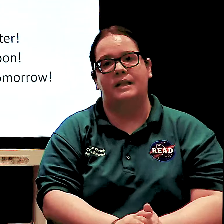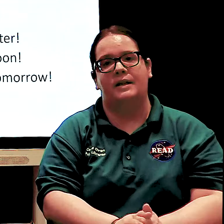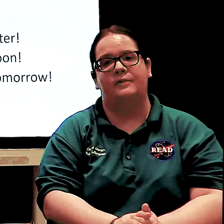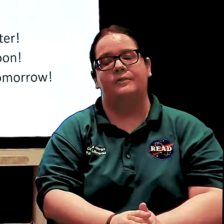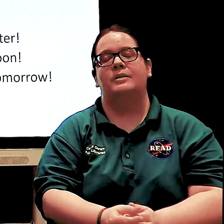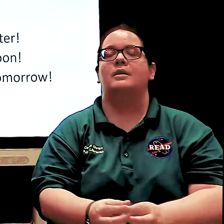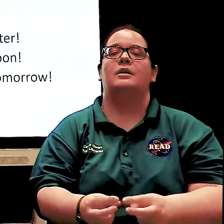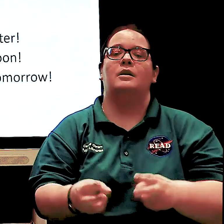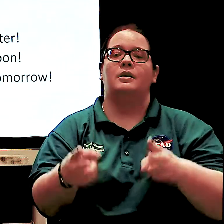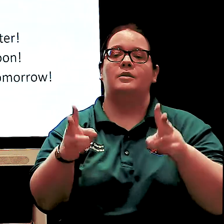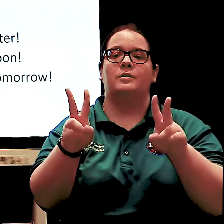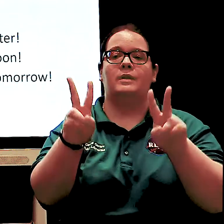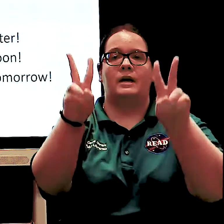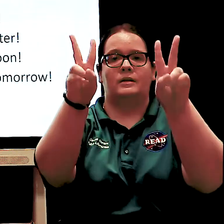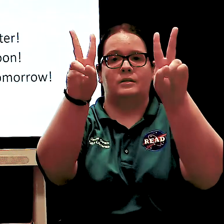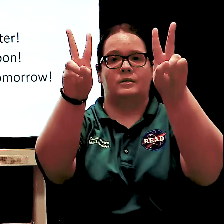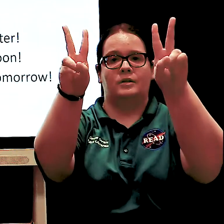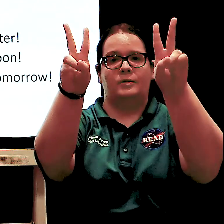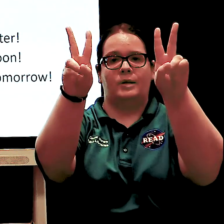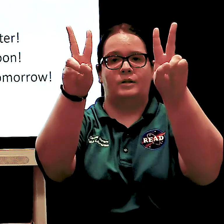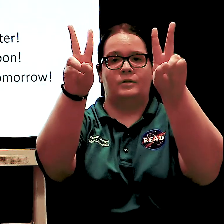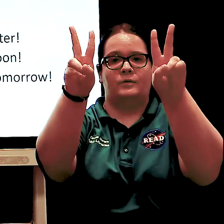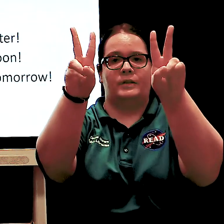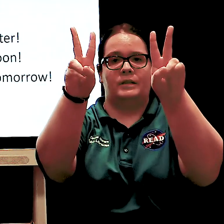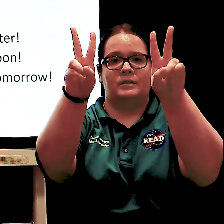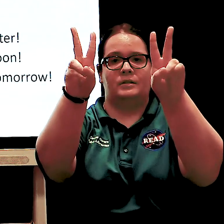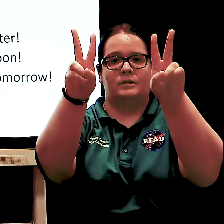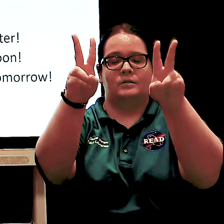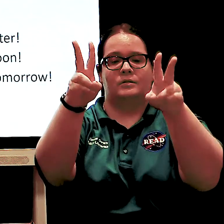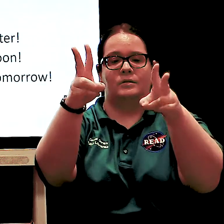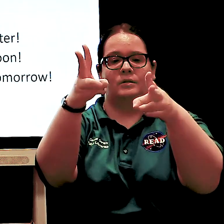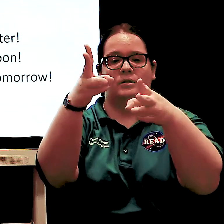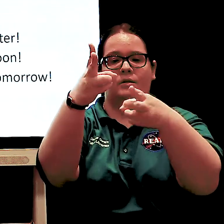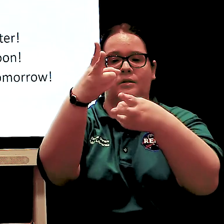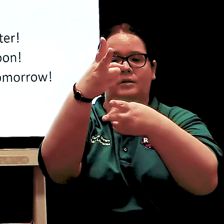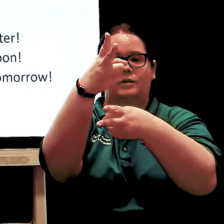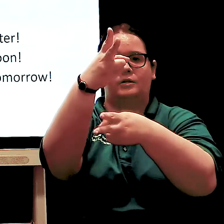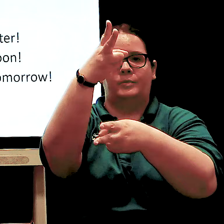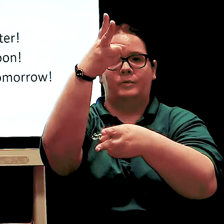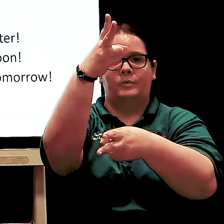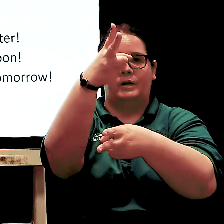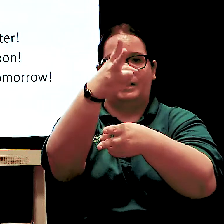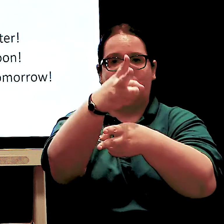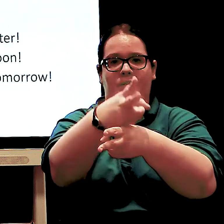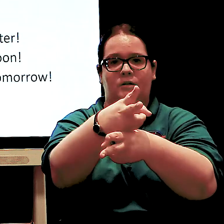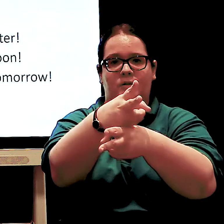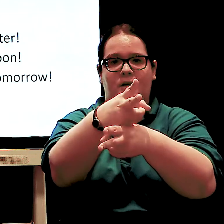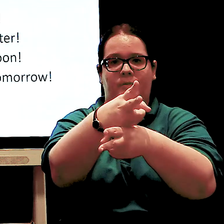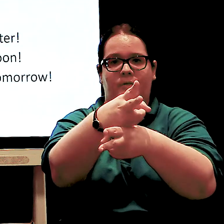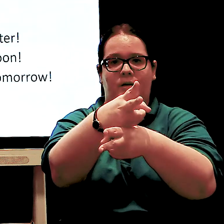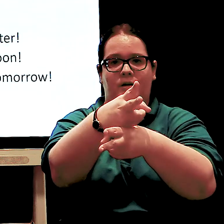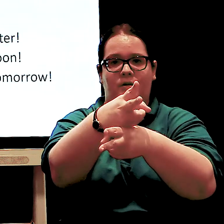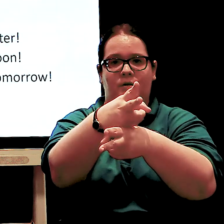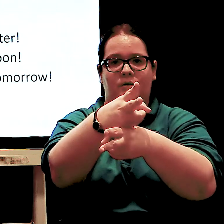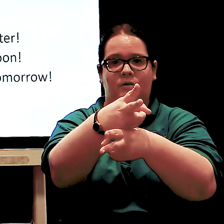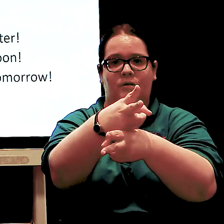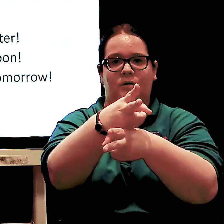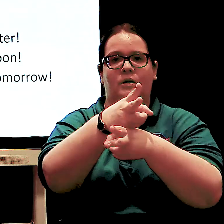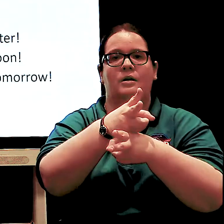safe. To do that, make 2 V's. You're going to put one hand on top of the other, and